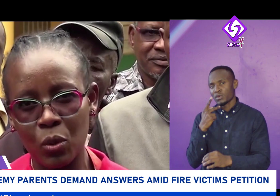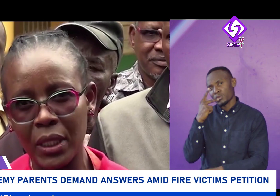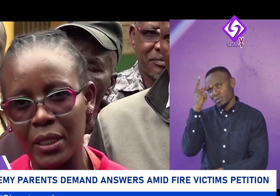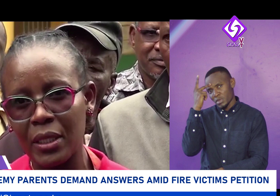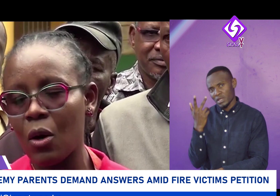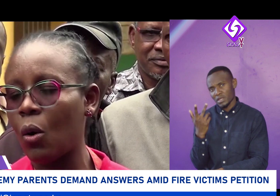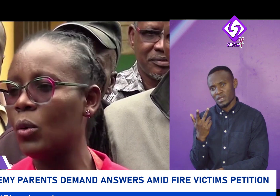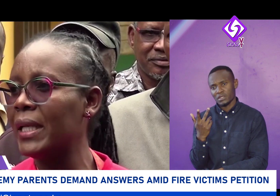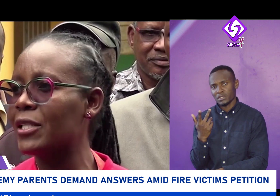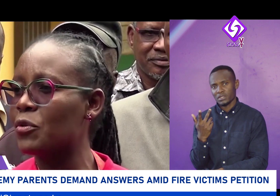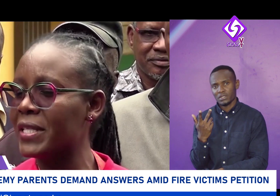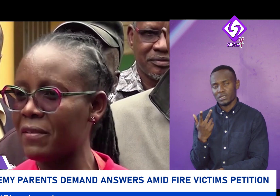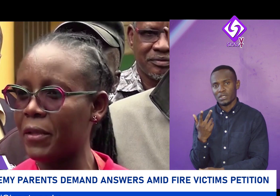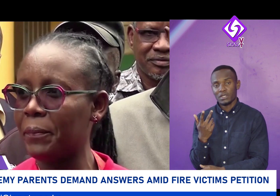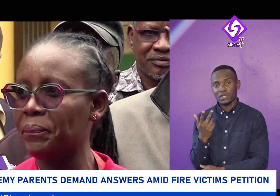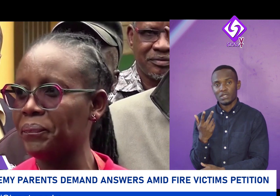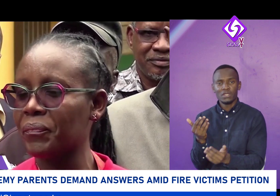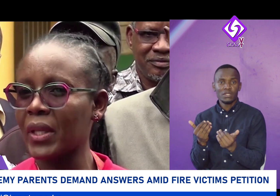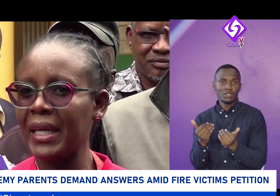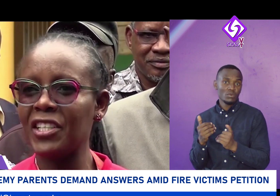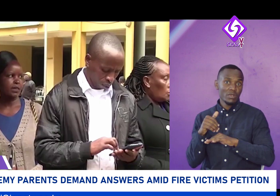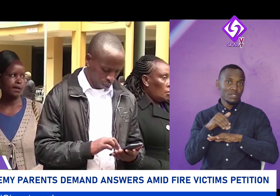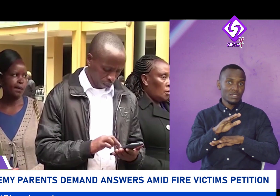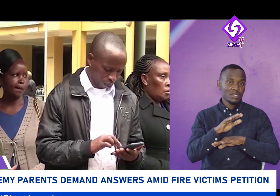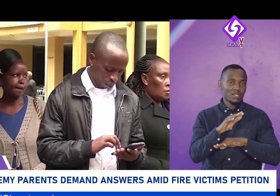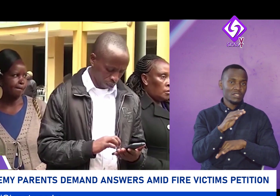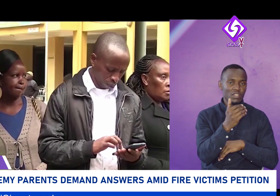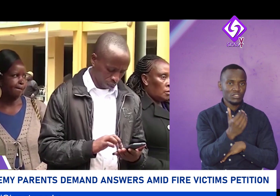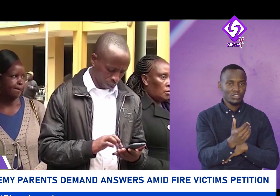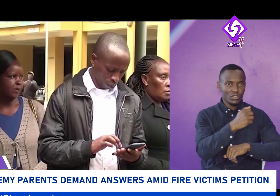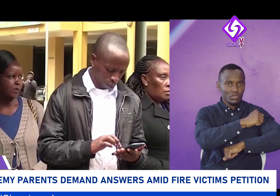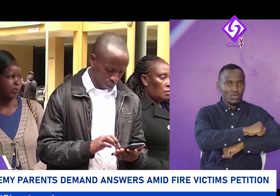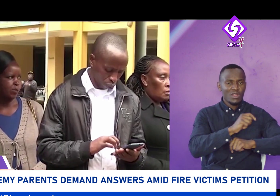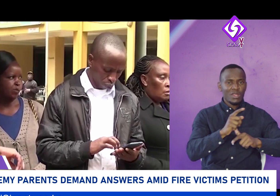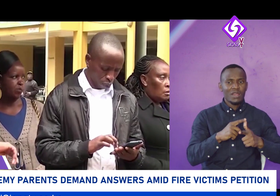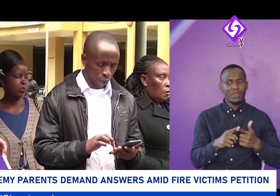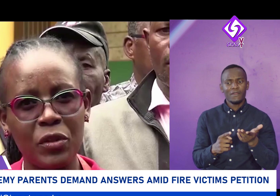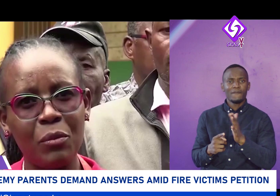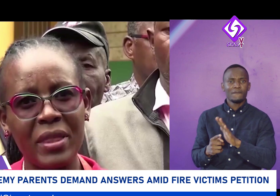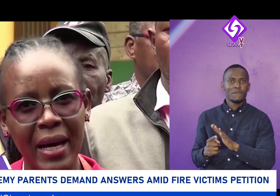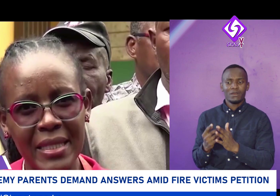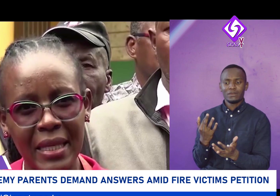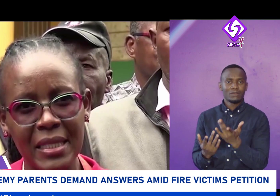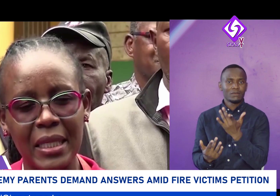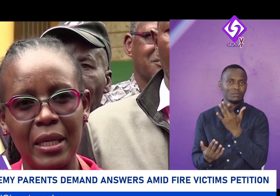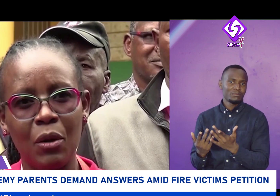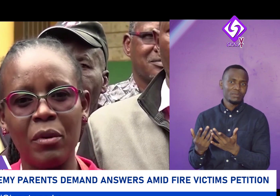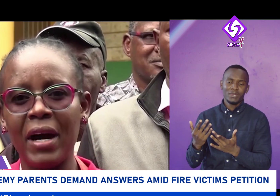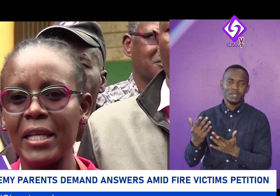school only to receive them in charred form. No one has come to them with answers. We've heard